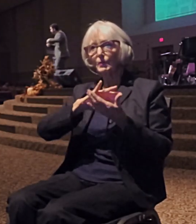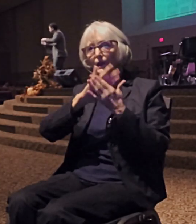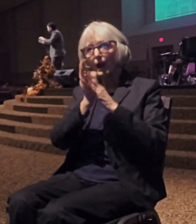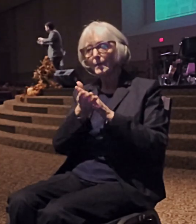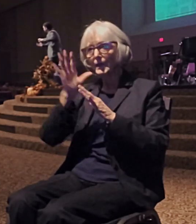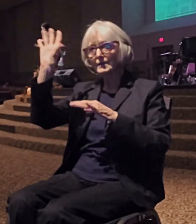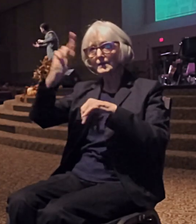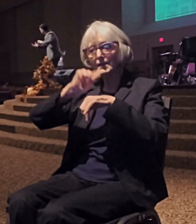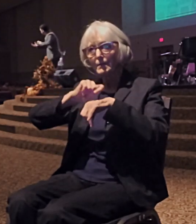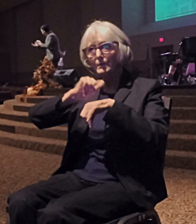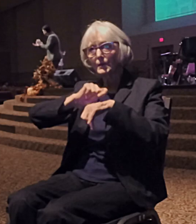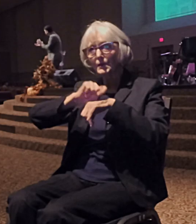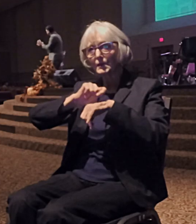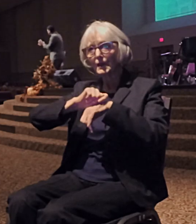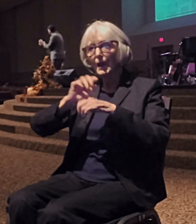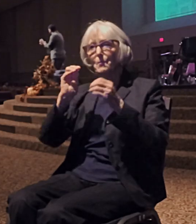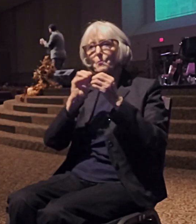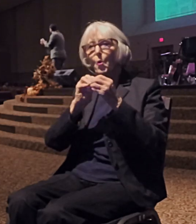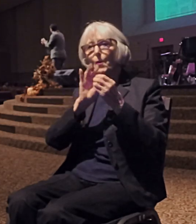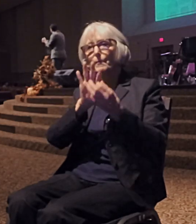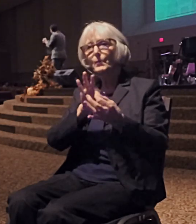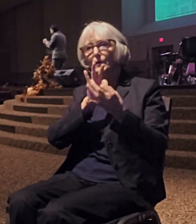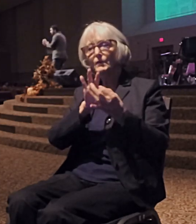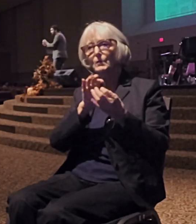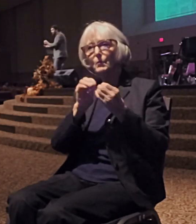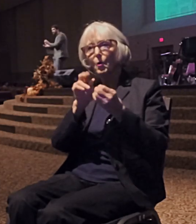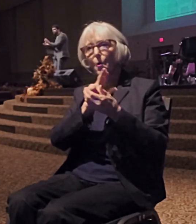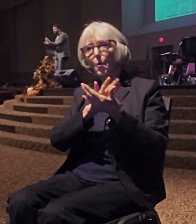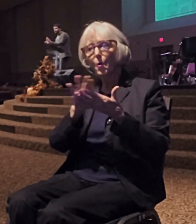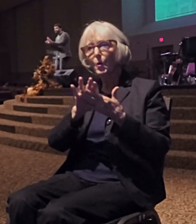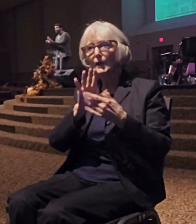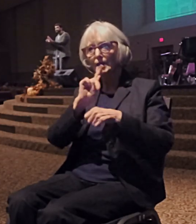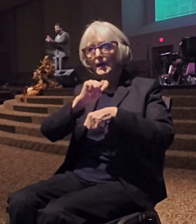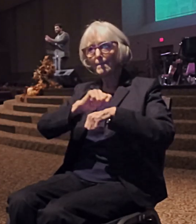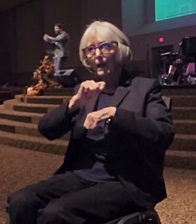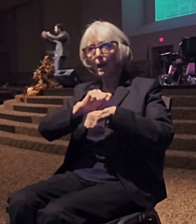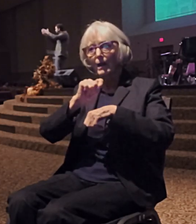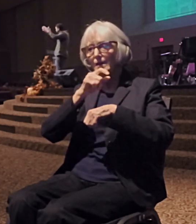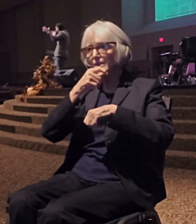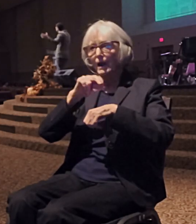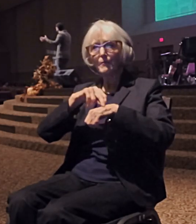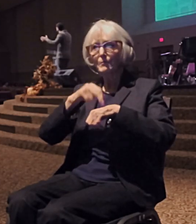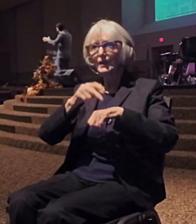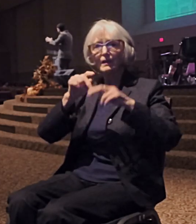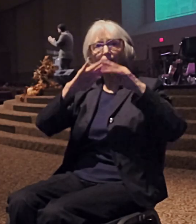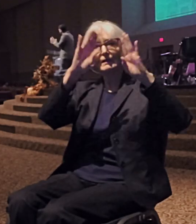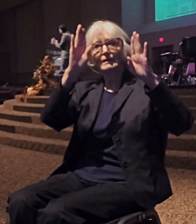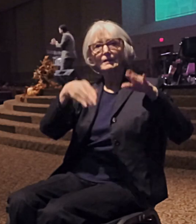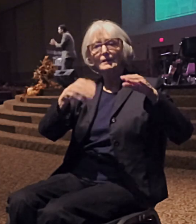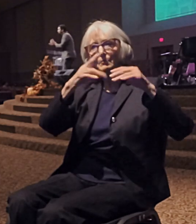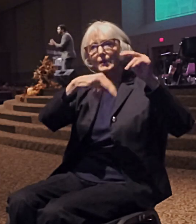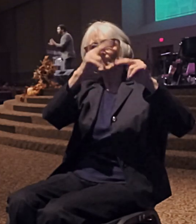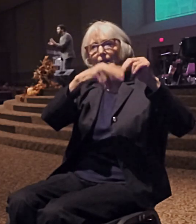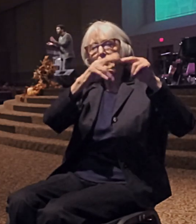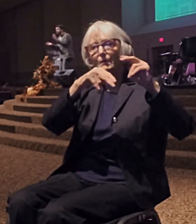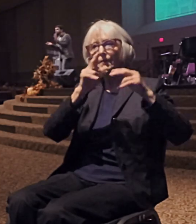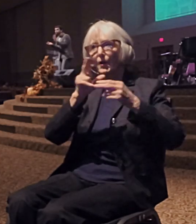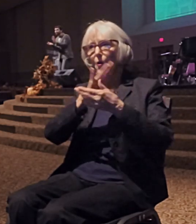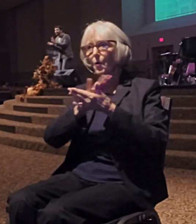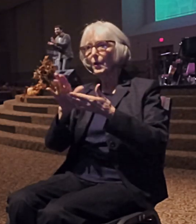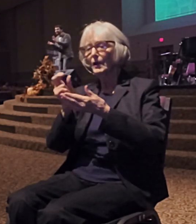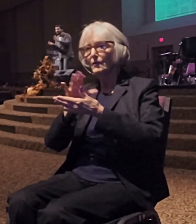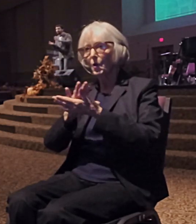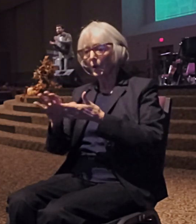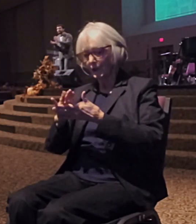temple, but he is making us a more perfect, more holy temple. And by the way, the word temple there is not just the idea of the temple building. It's the idea of the Holy of Holies,